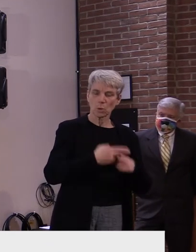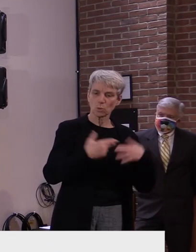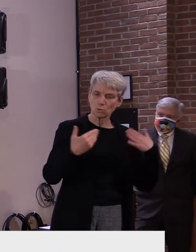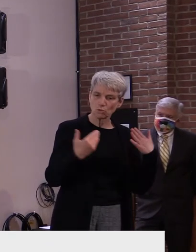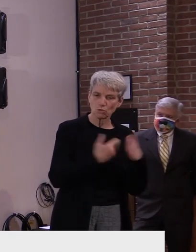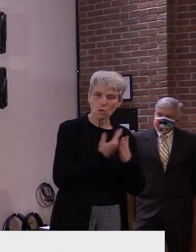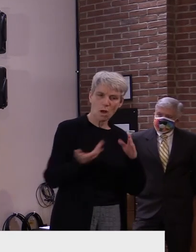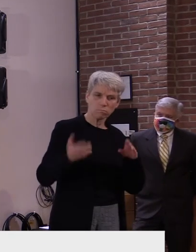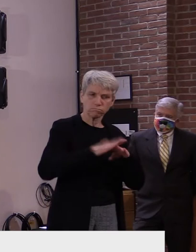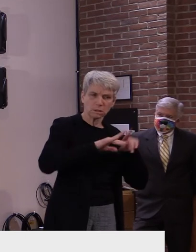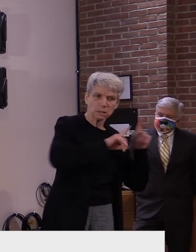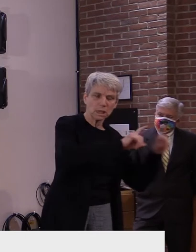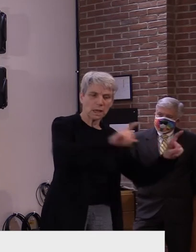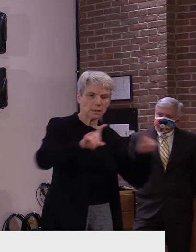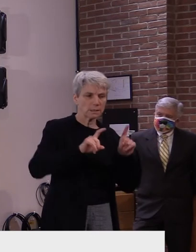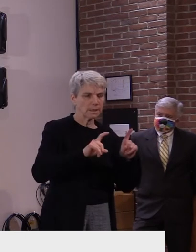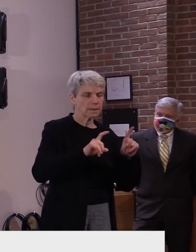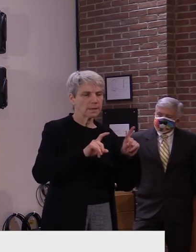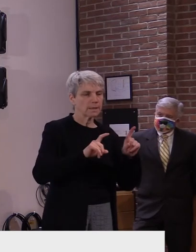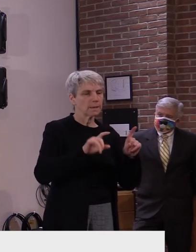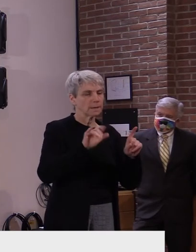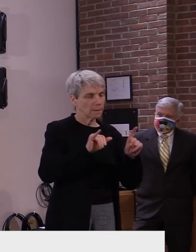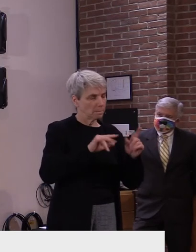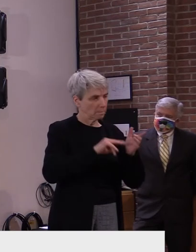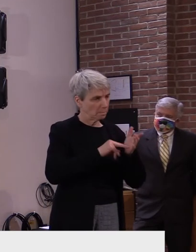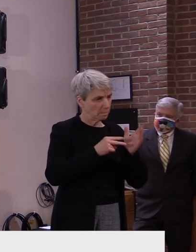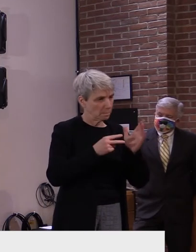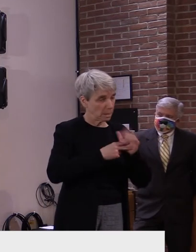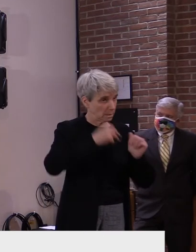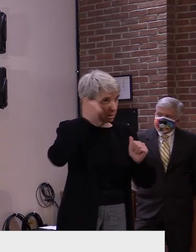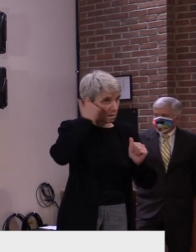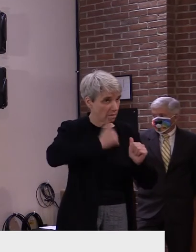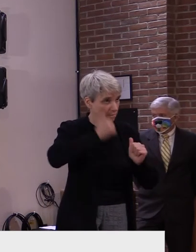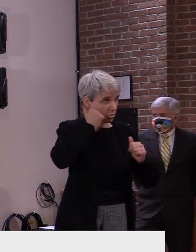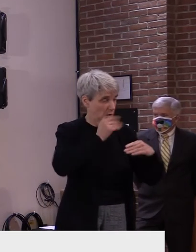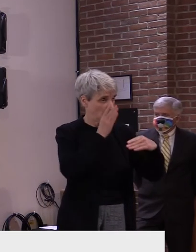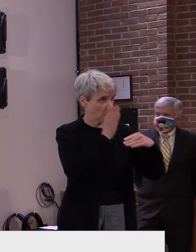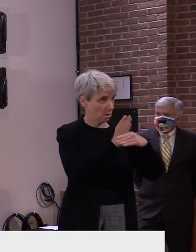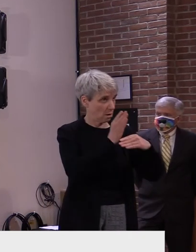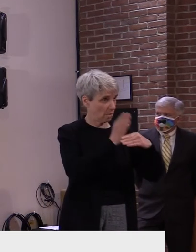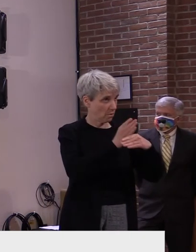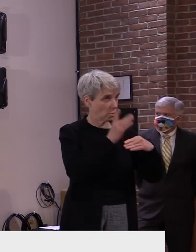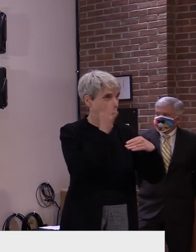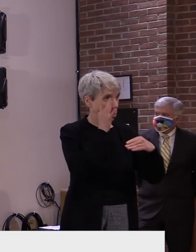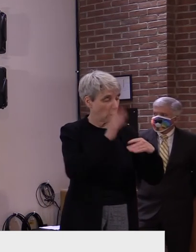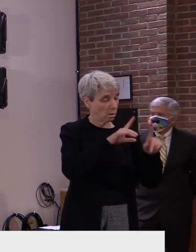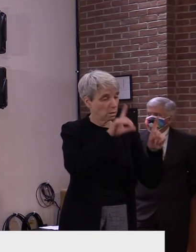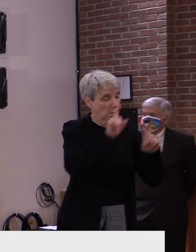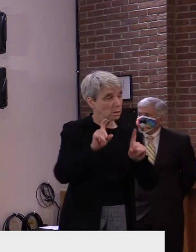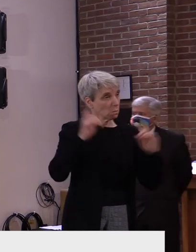rise in the expected number of tests conducted per day or is it more about who we're